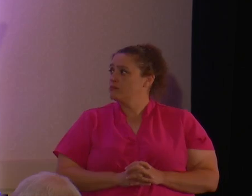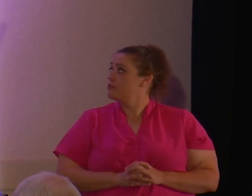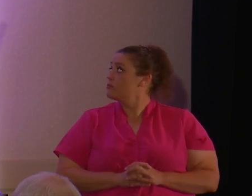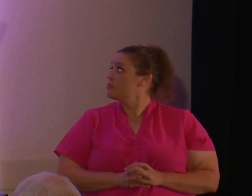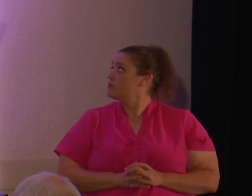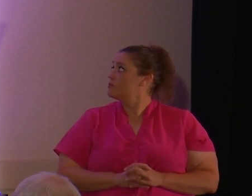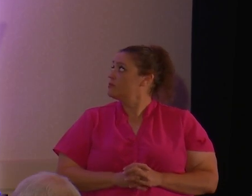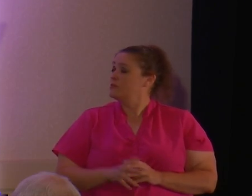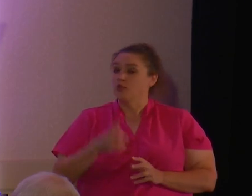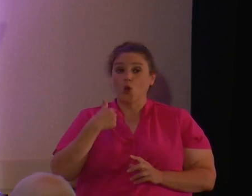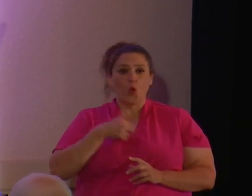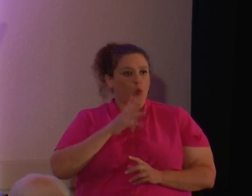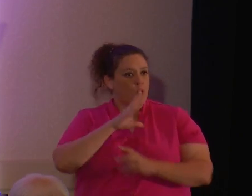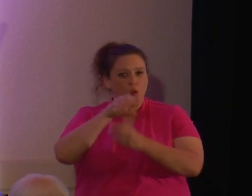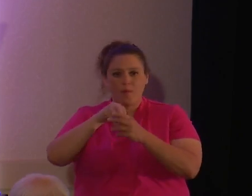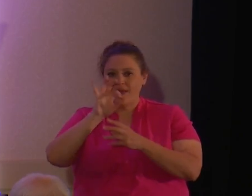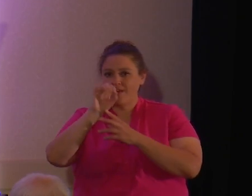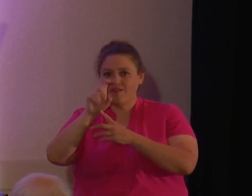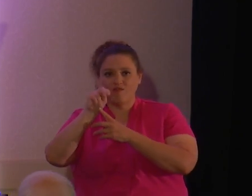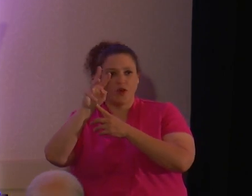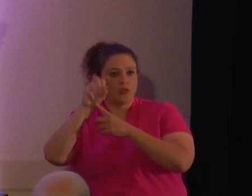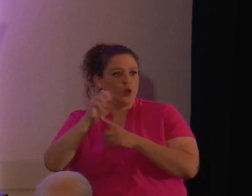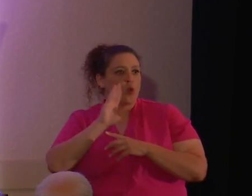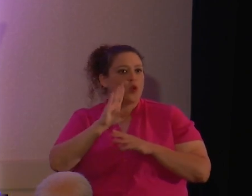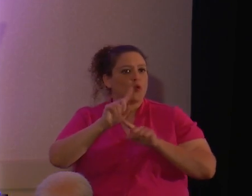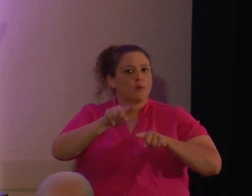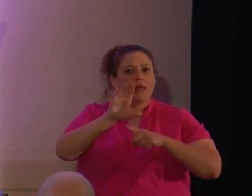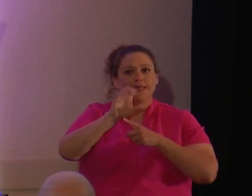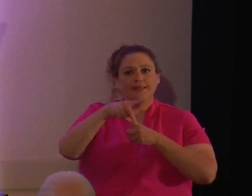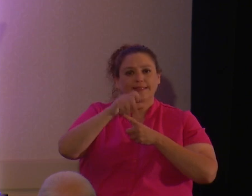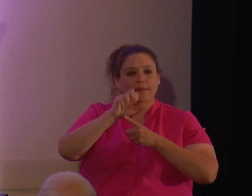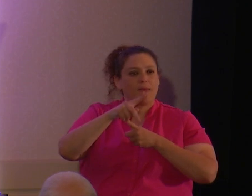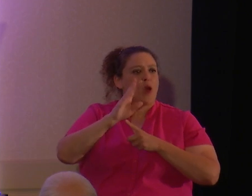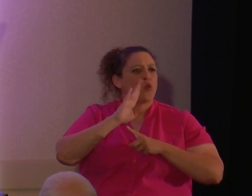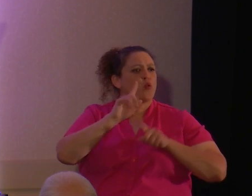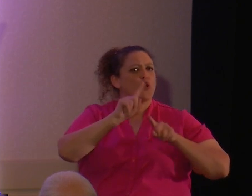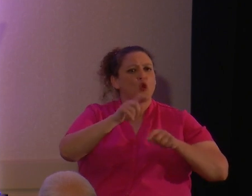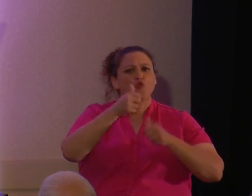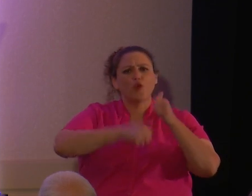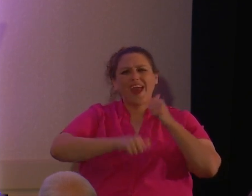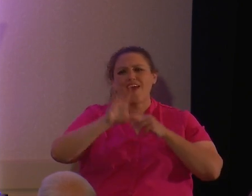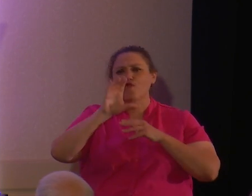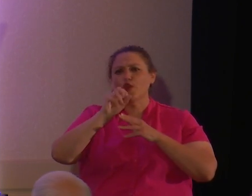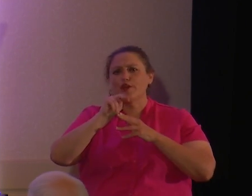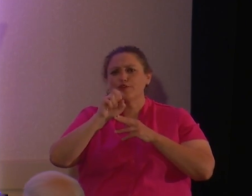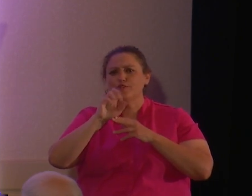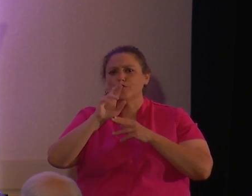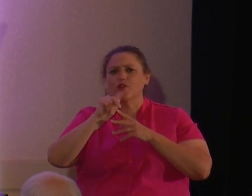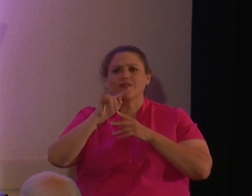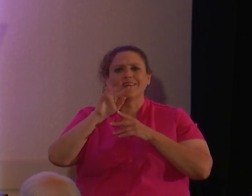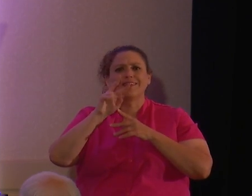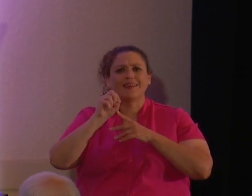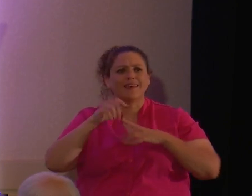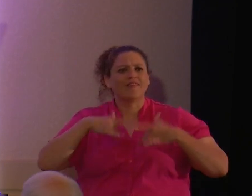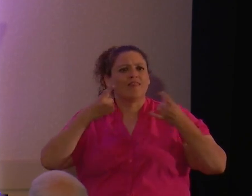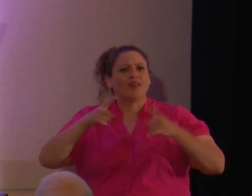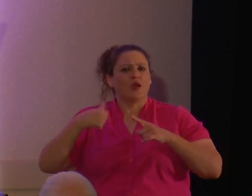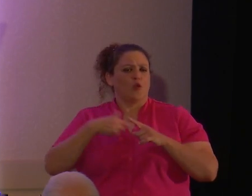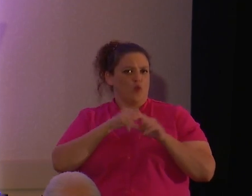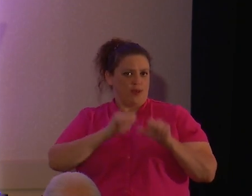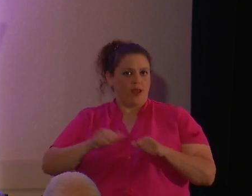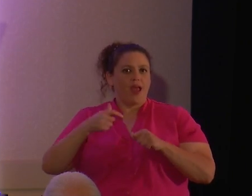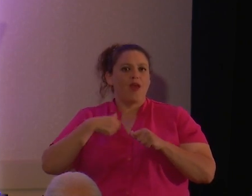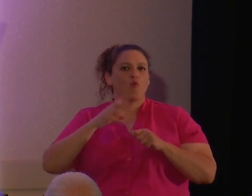We will be at Fox News, we will be at CPAC, we will be at every conservative event we can, and we will